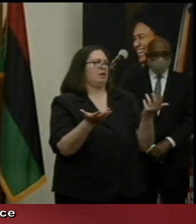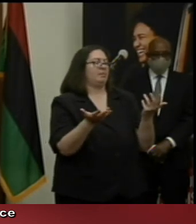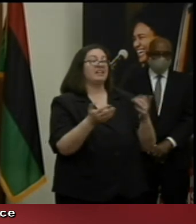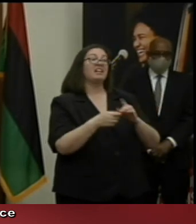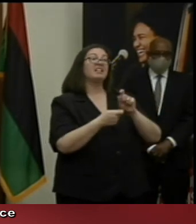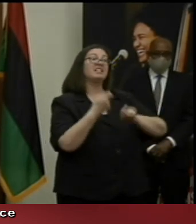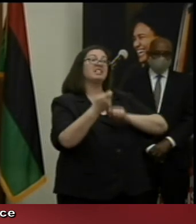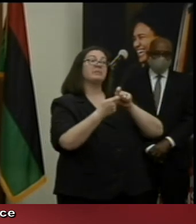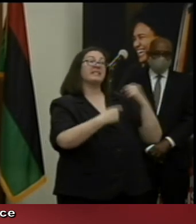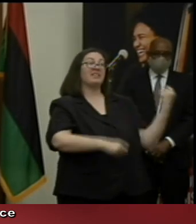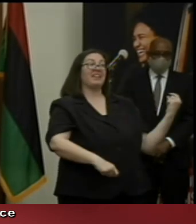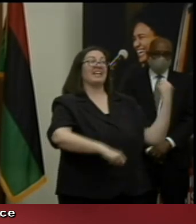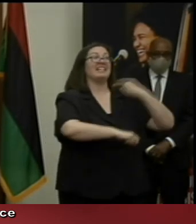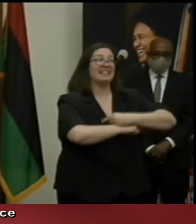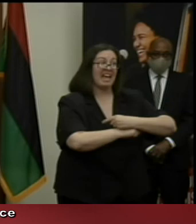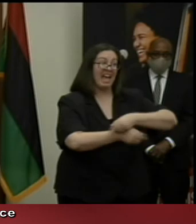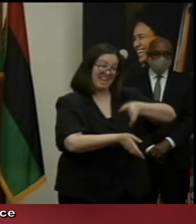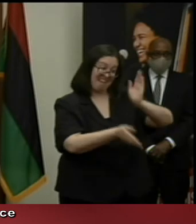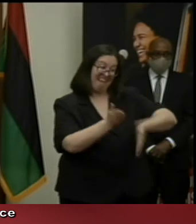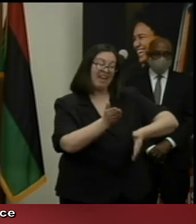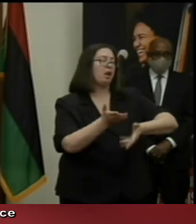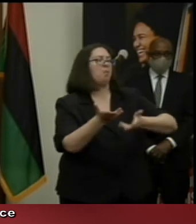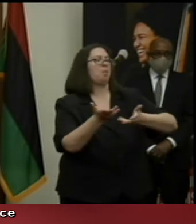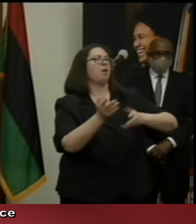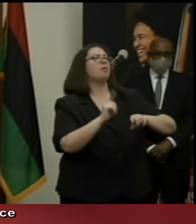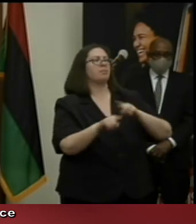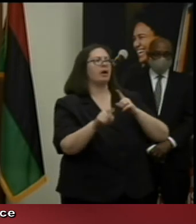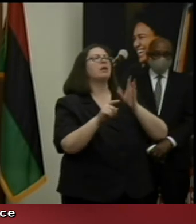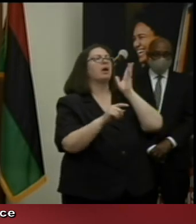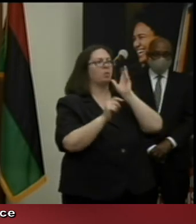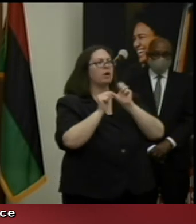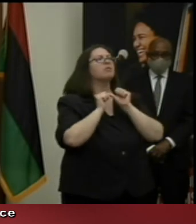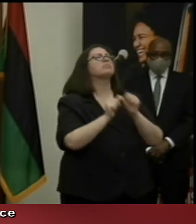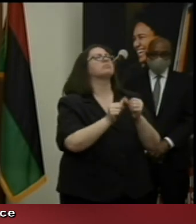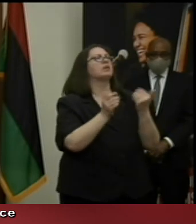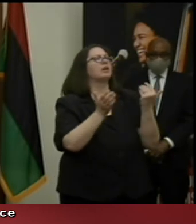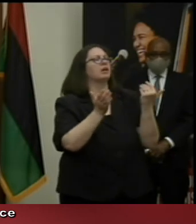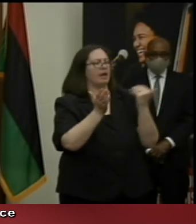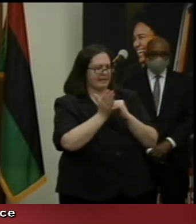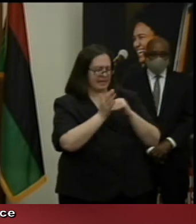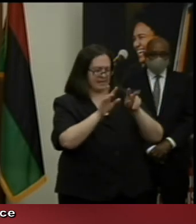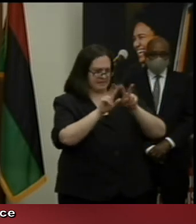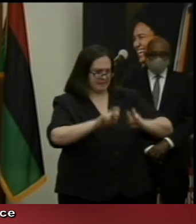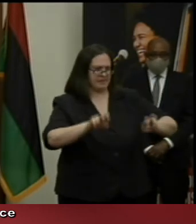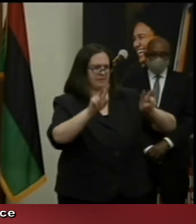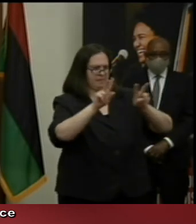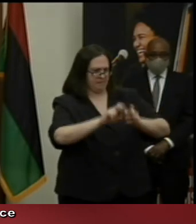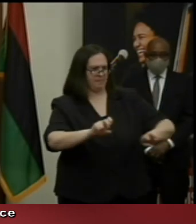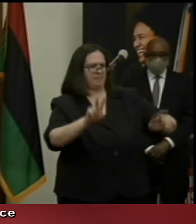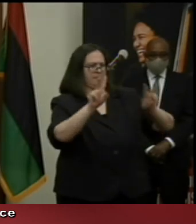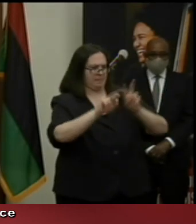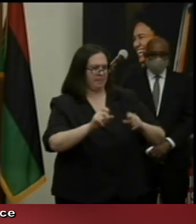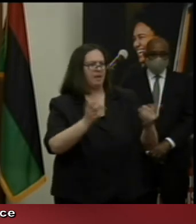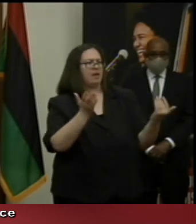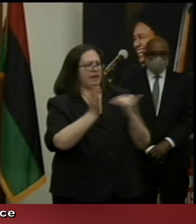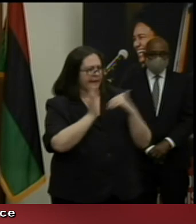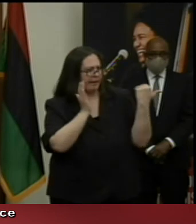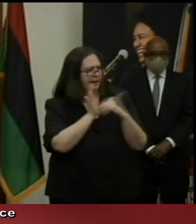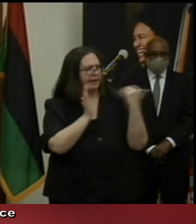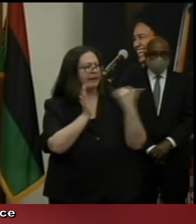we are committing to reevaluating this continually, and we will be back to you at least by May the